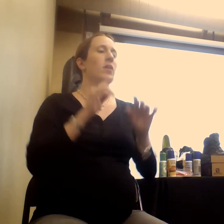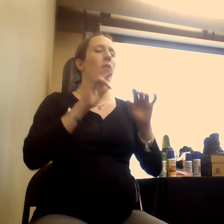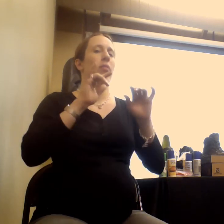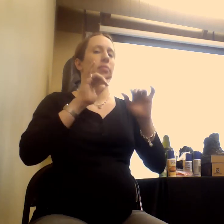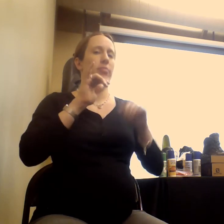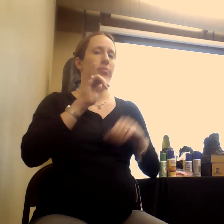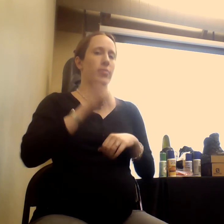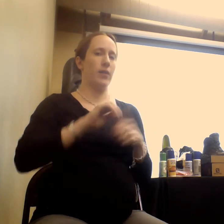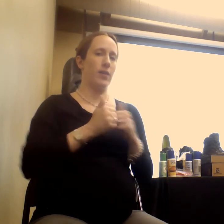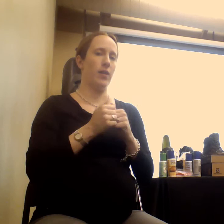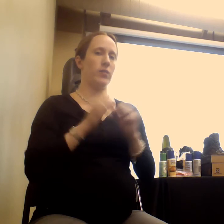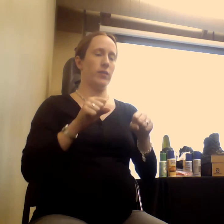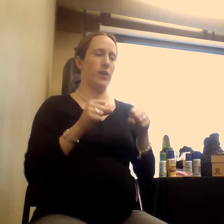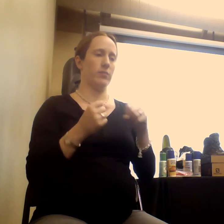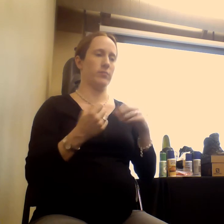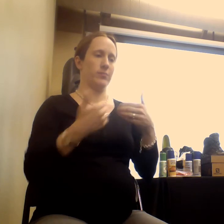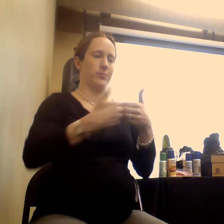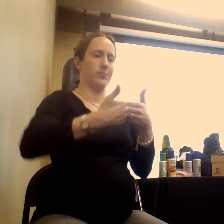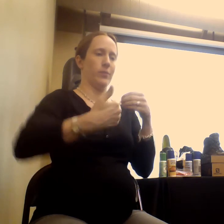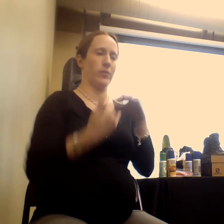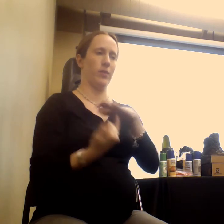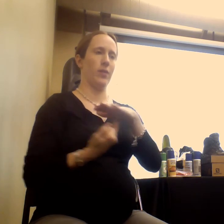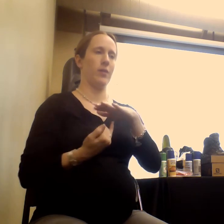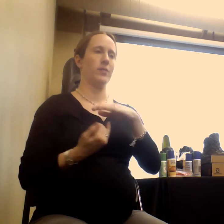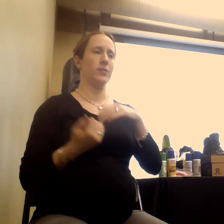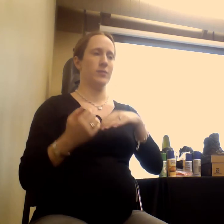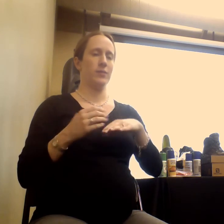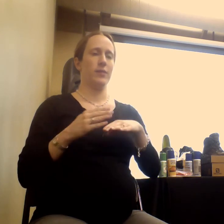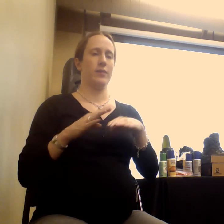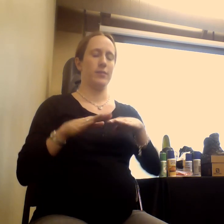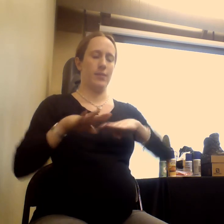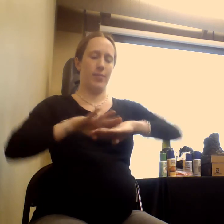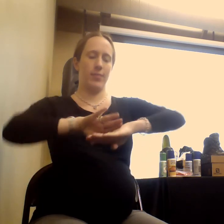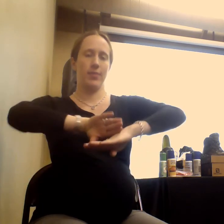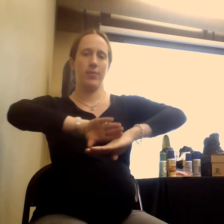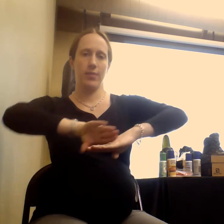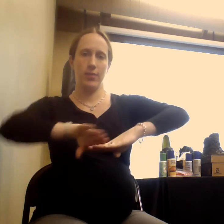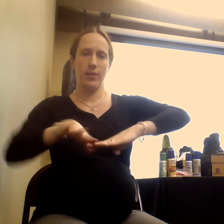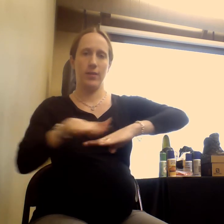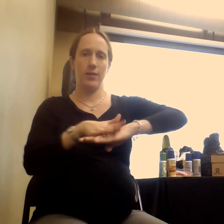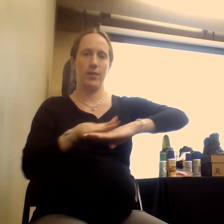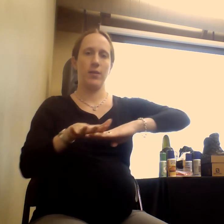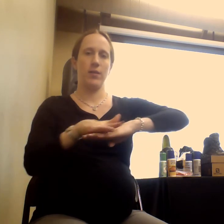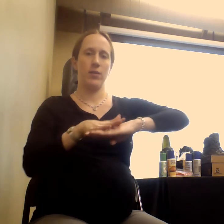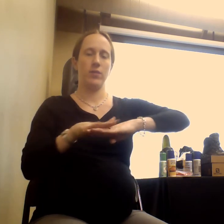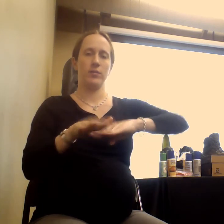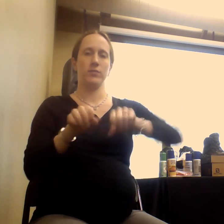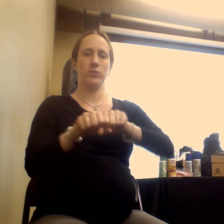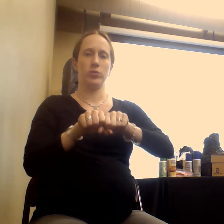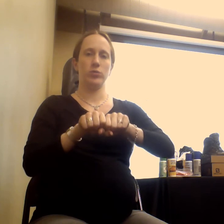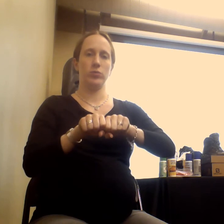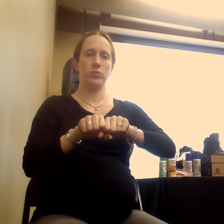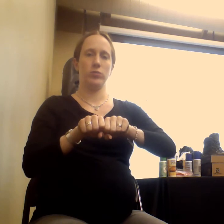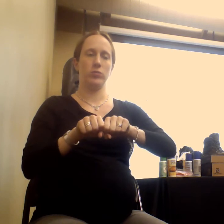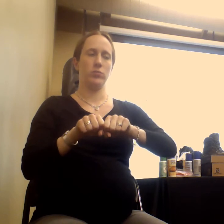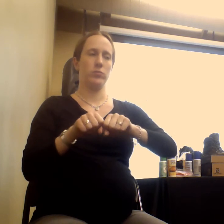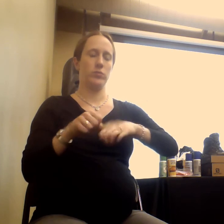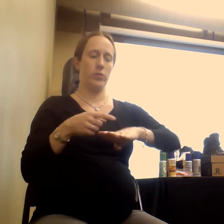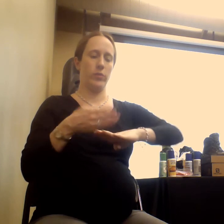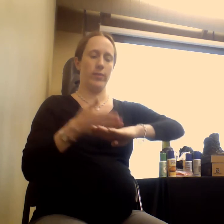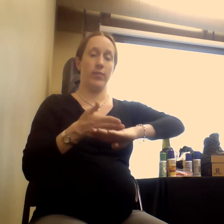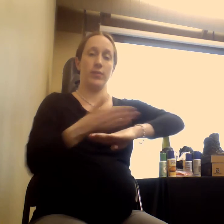shoe. Everybody got that? Is that difficult to untangle it once you tangle it? No, it's not too bad. Okay. Now let's go up to the